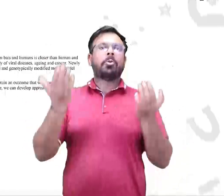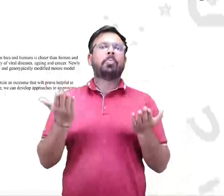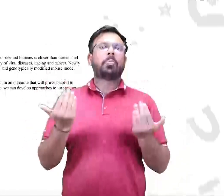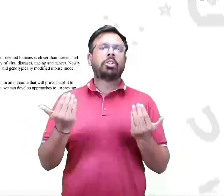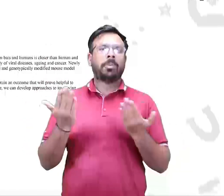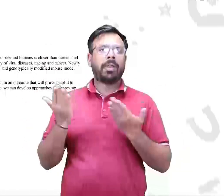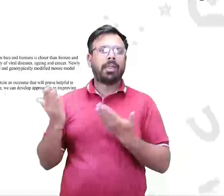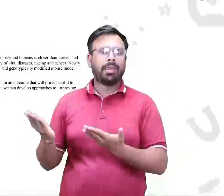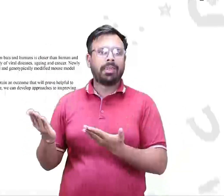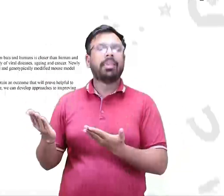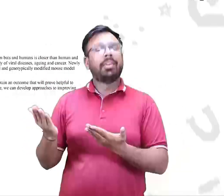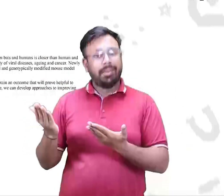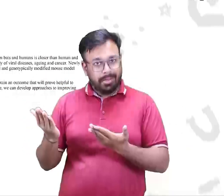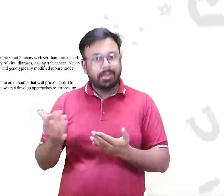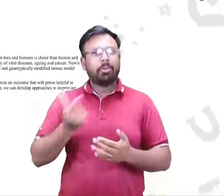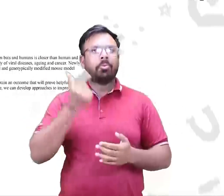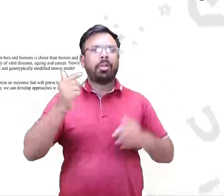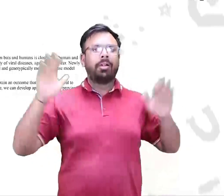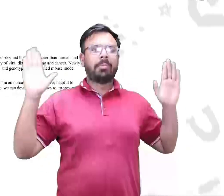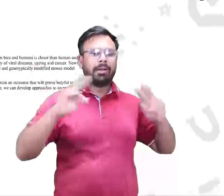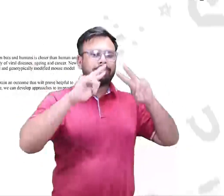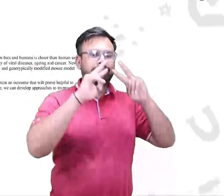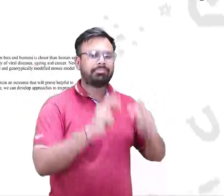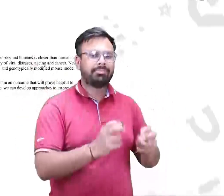mouse model containing a bat gene.